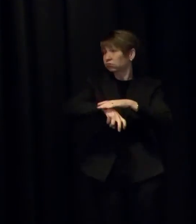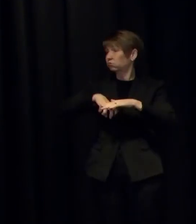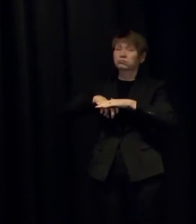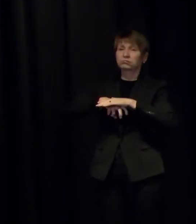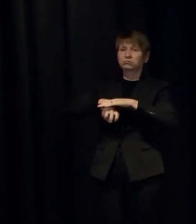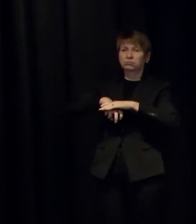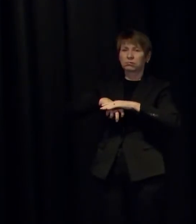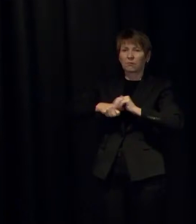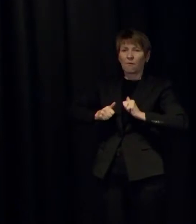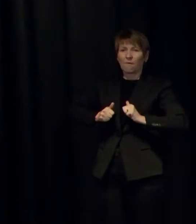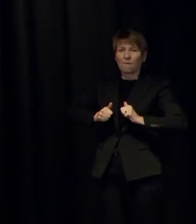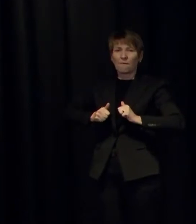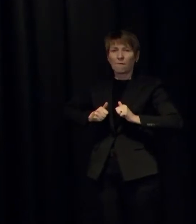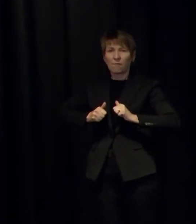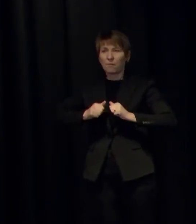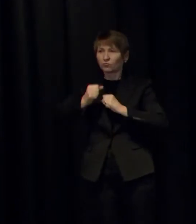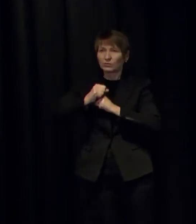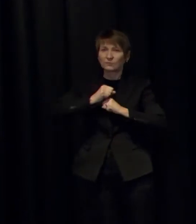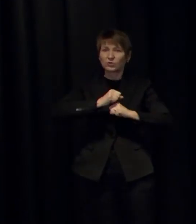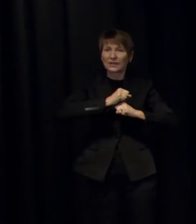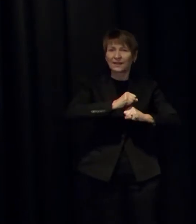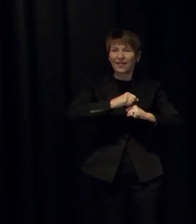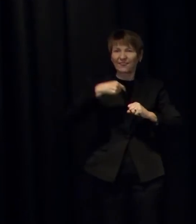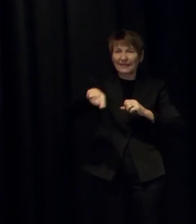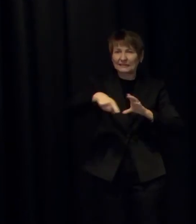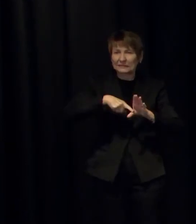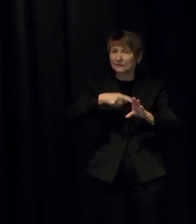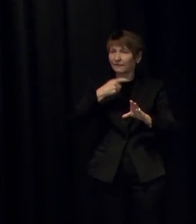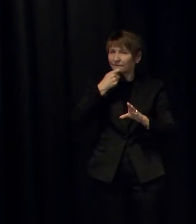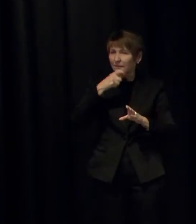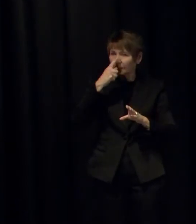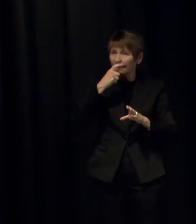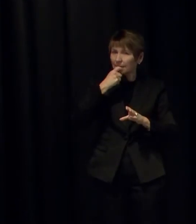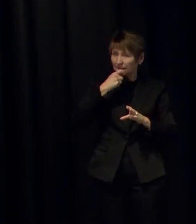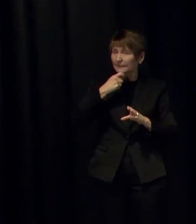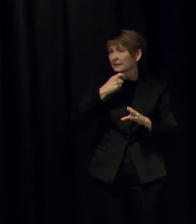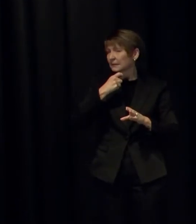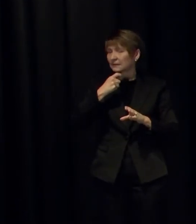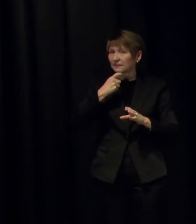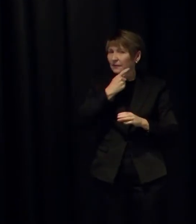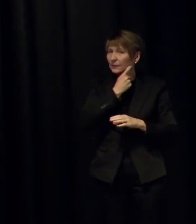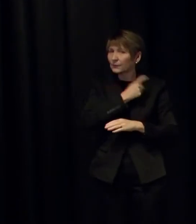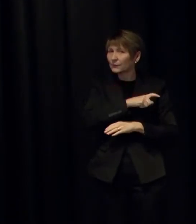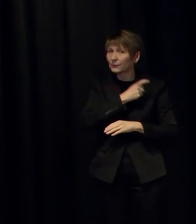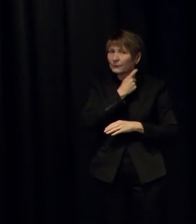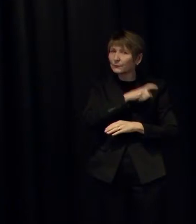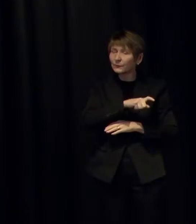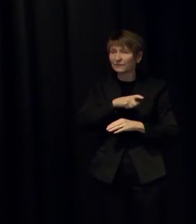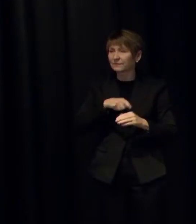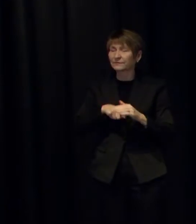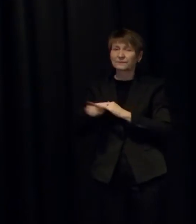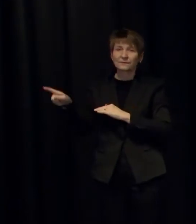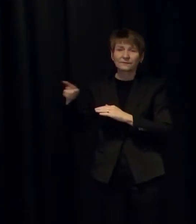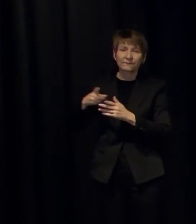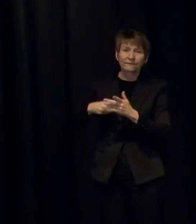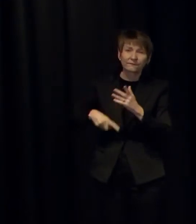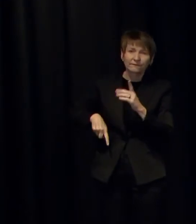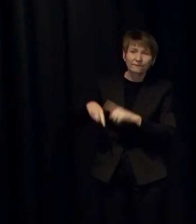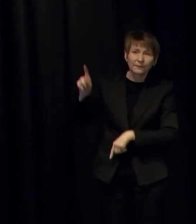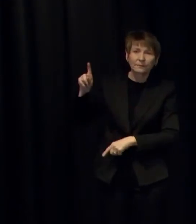number was a little bit higher right through. I know there's been commentary on, has it just fallen away in recent weeks? That's not the picture from